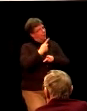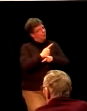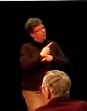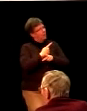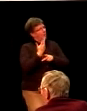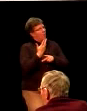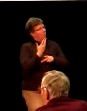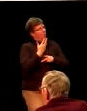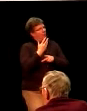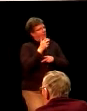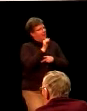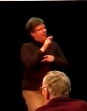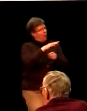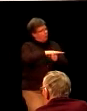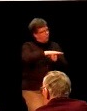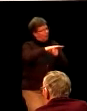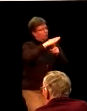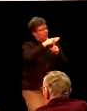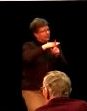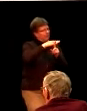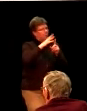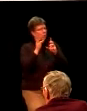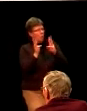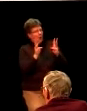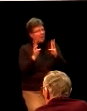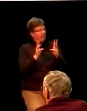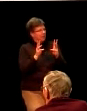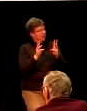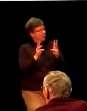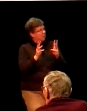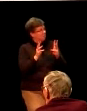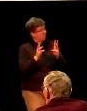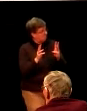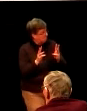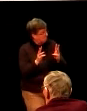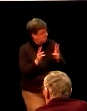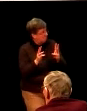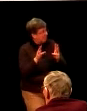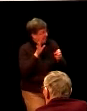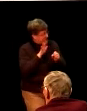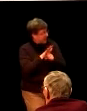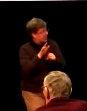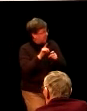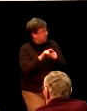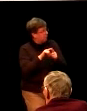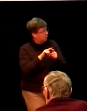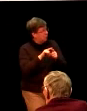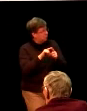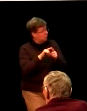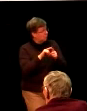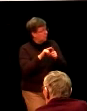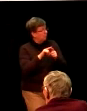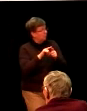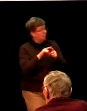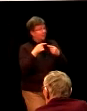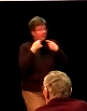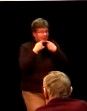the air pressure, temperature, wind speed would have been at all of these places, enough to mathematically generate a